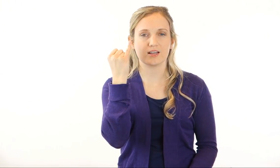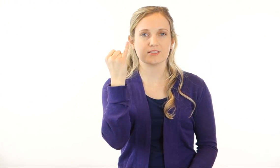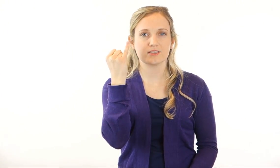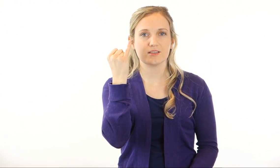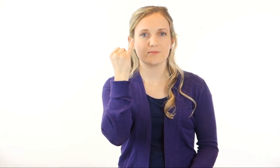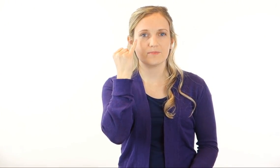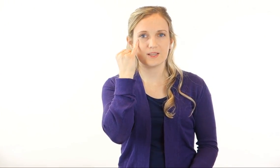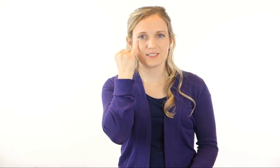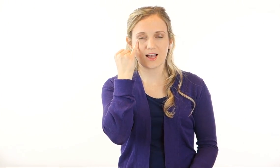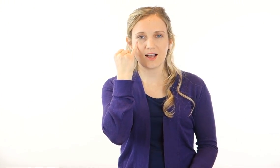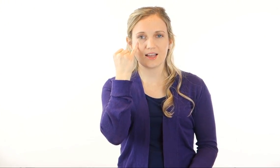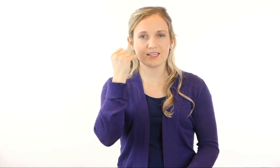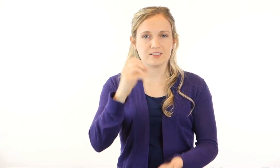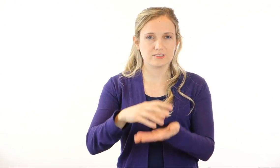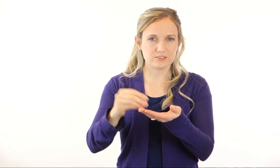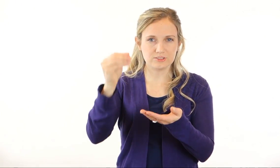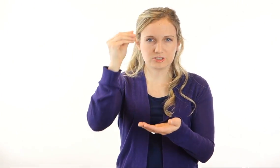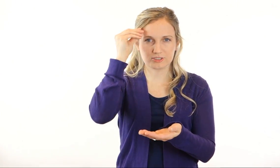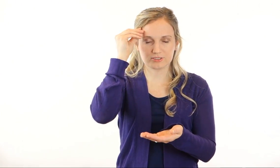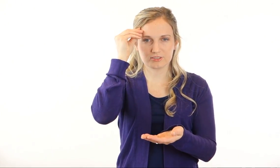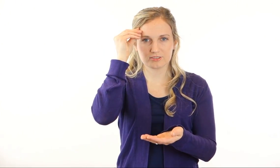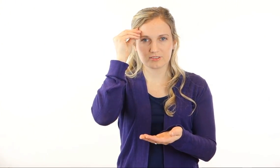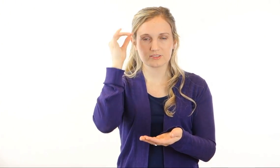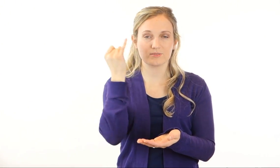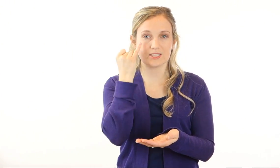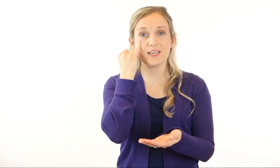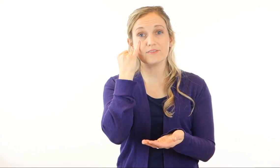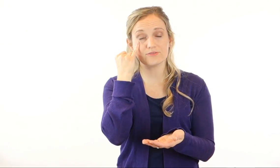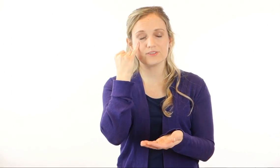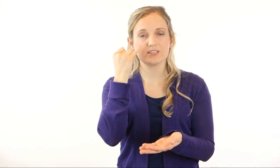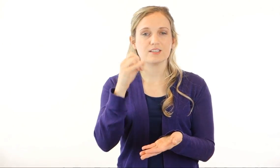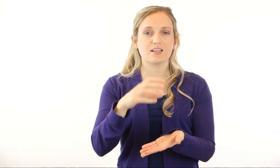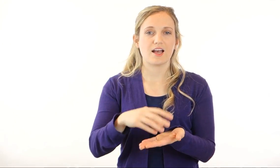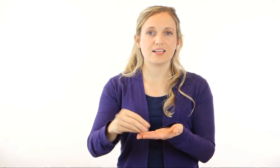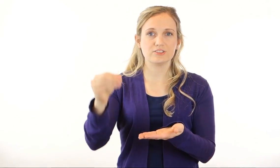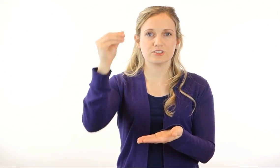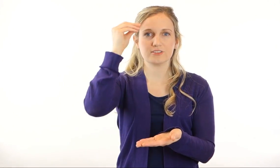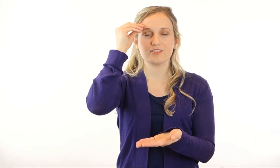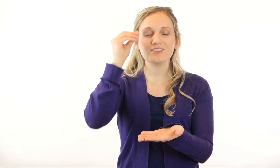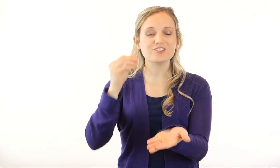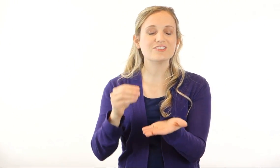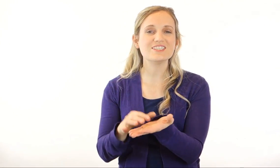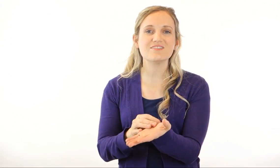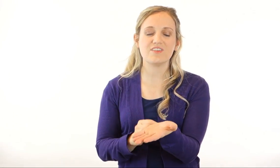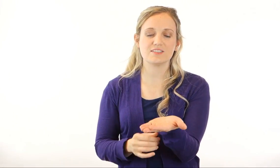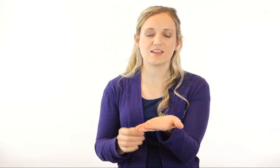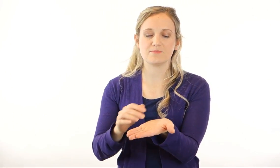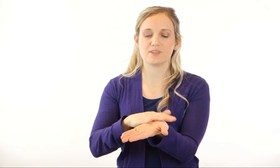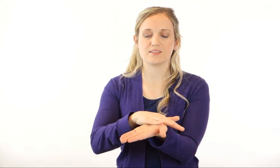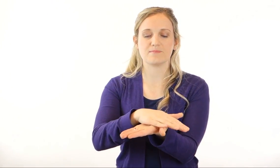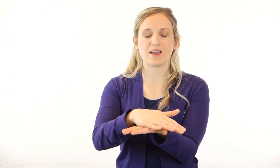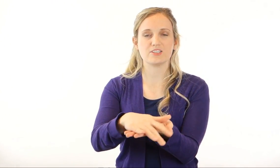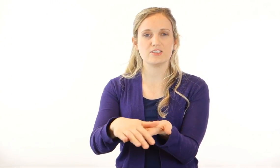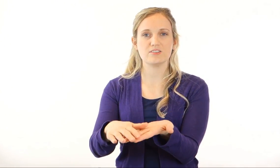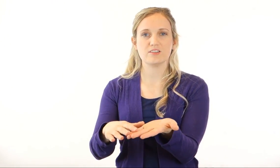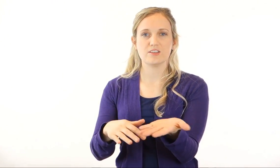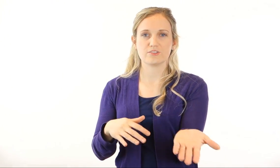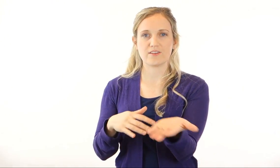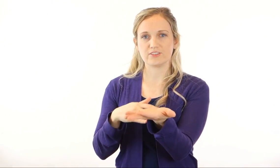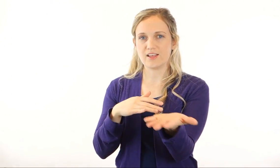not. But I learn. So it's if I learn. Learn is a fun sign because imagine, so you have your